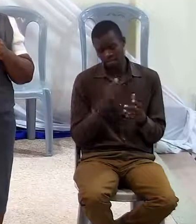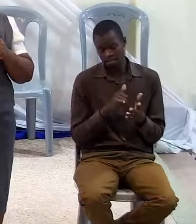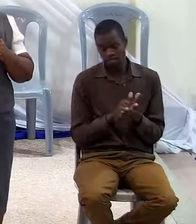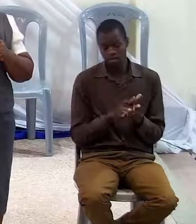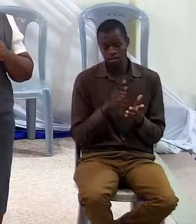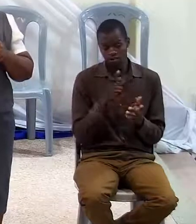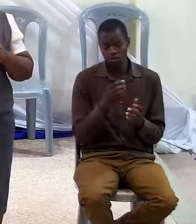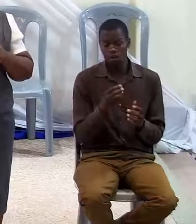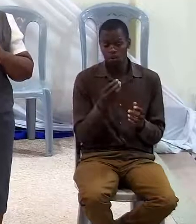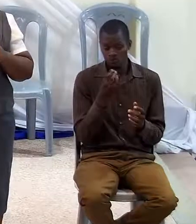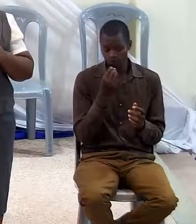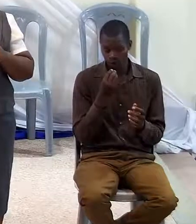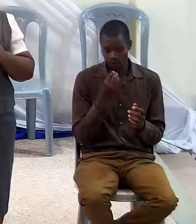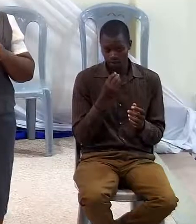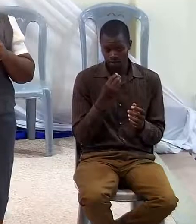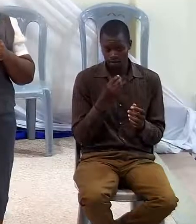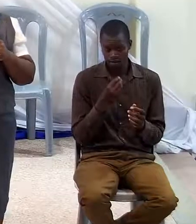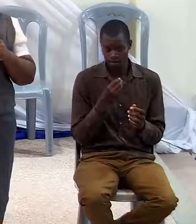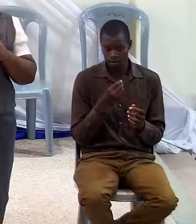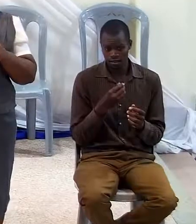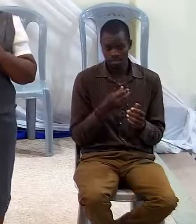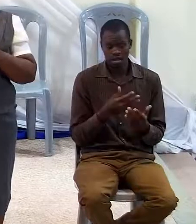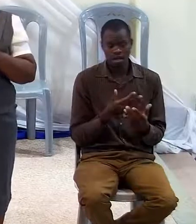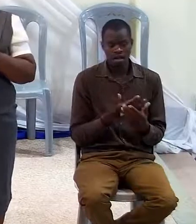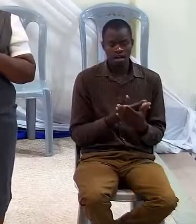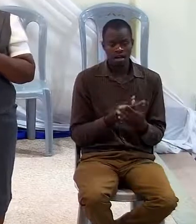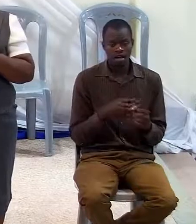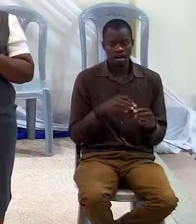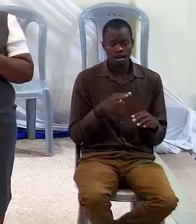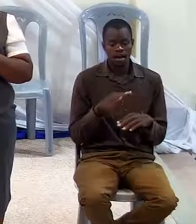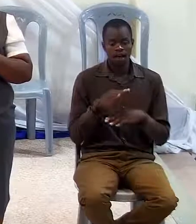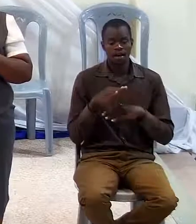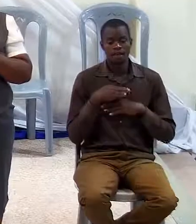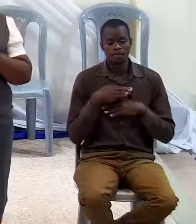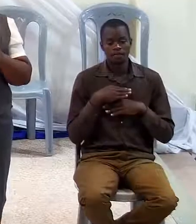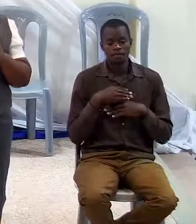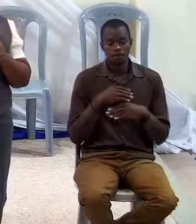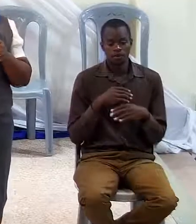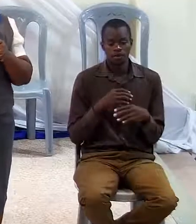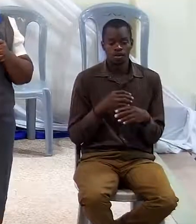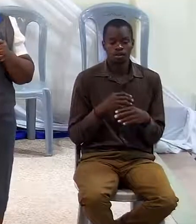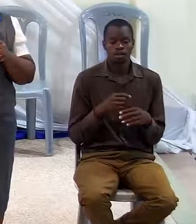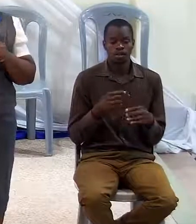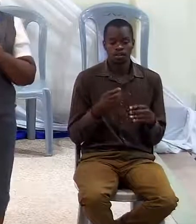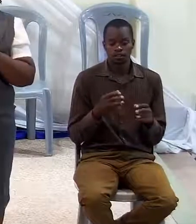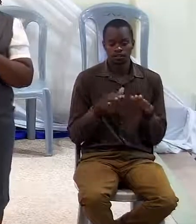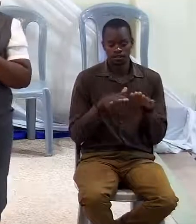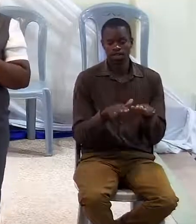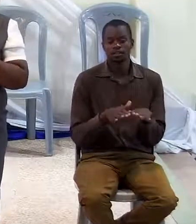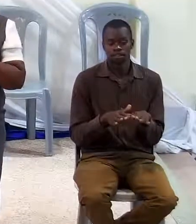chapati, you are doing harm to yourself. Will you agree with me?